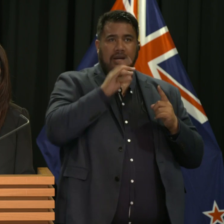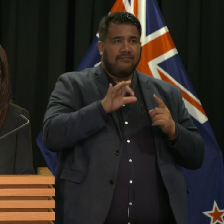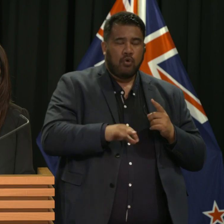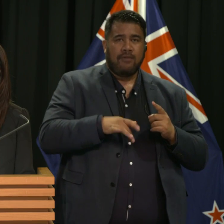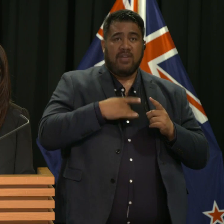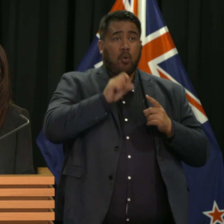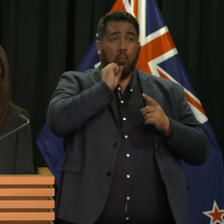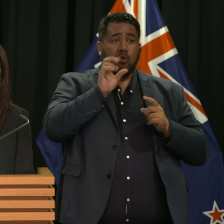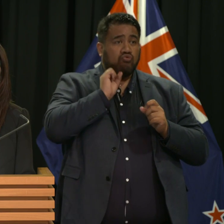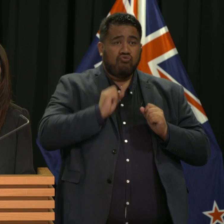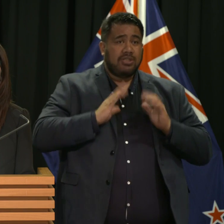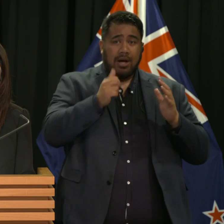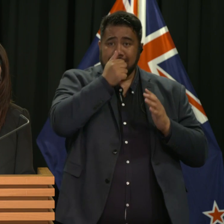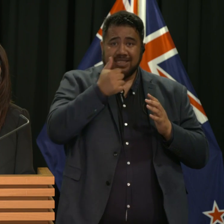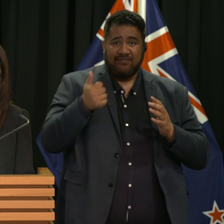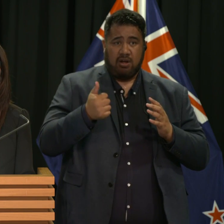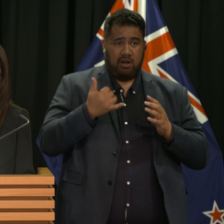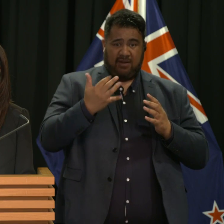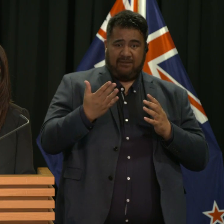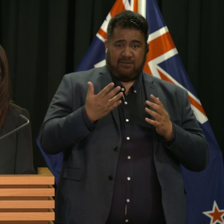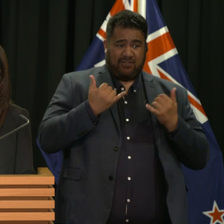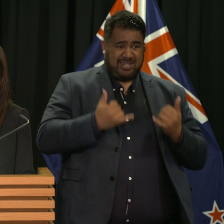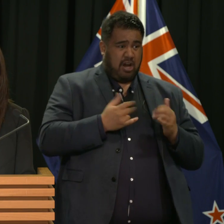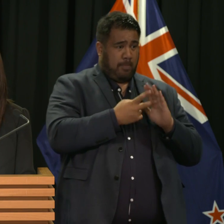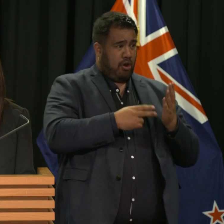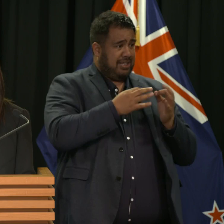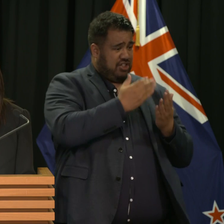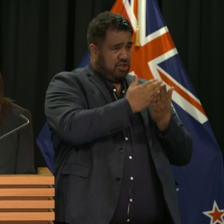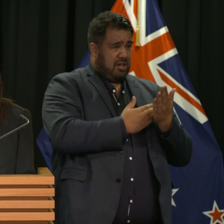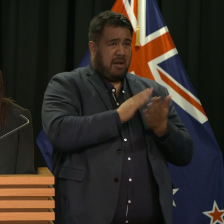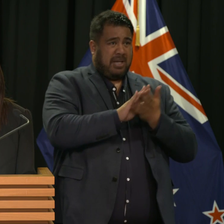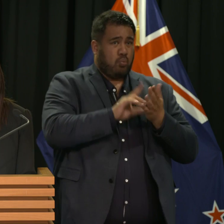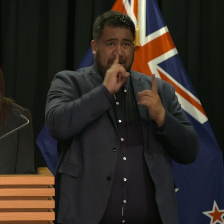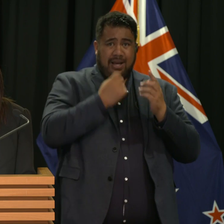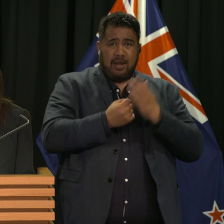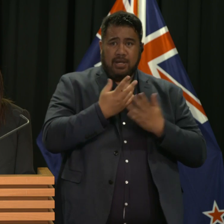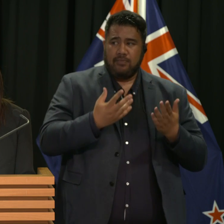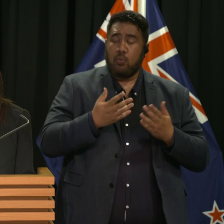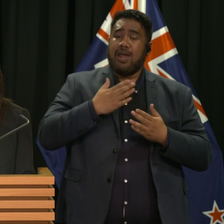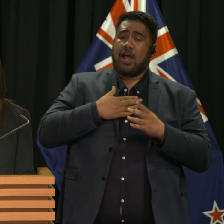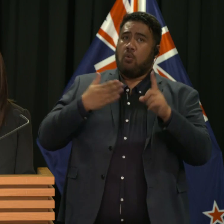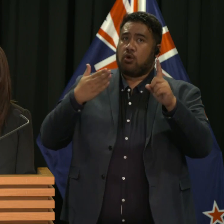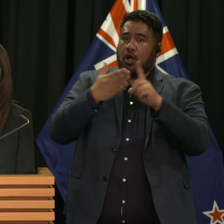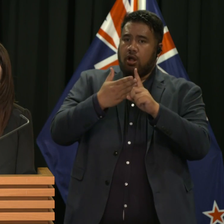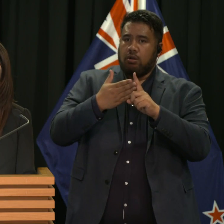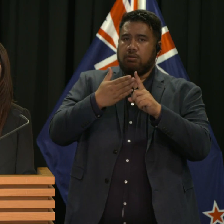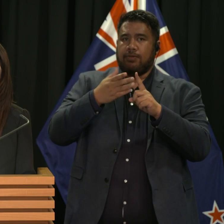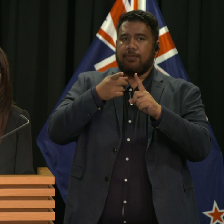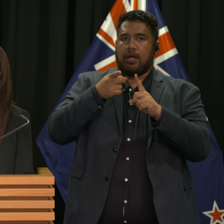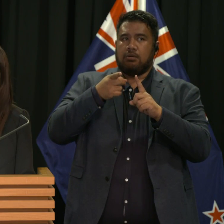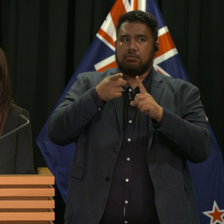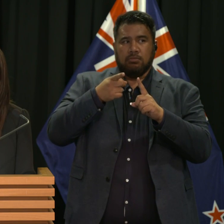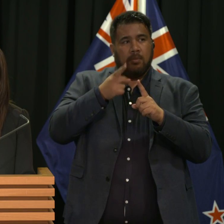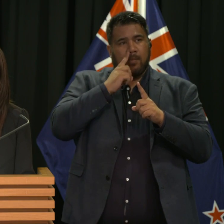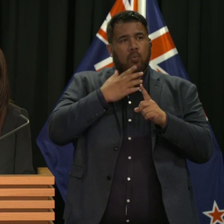able to retire at 65 on current settings, even with those contributions. Well, our goal isn't to ensure that isn't the case, to